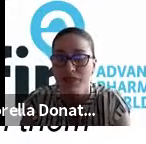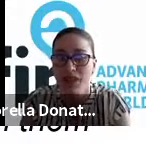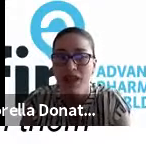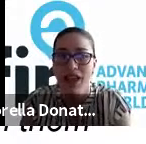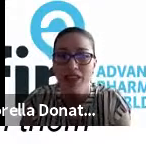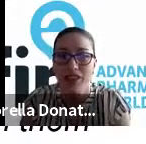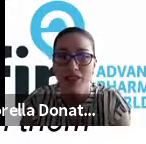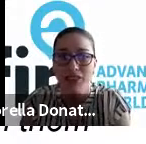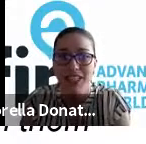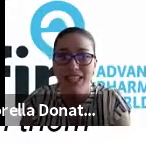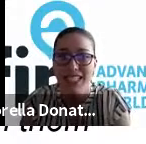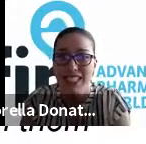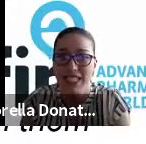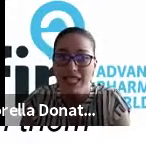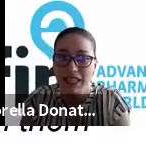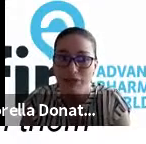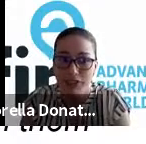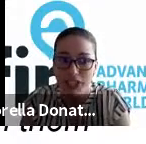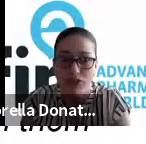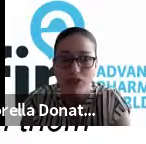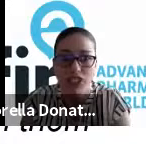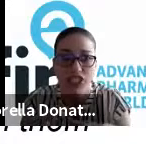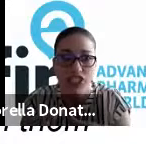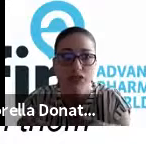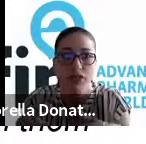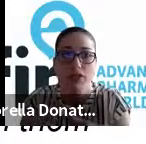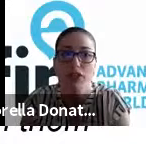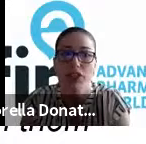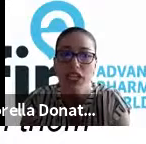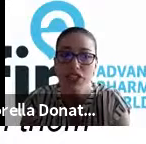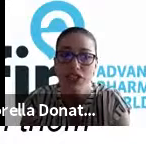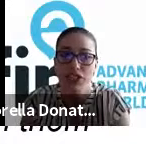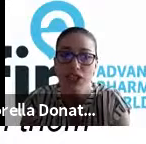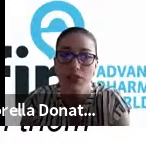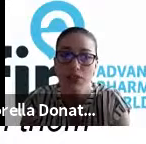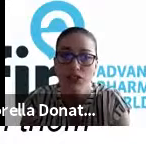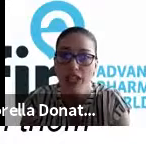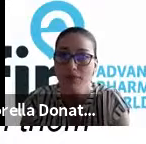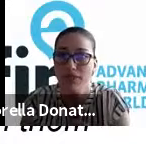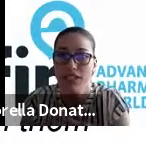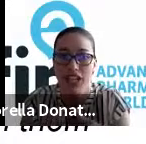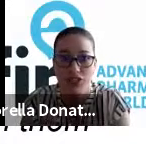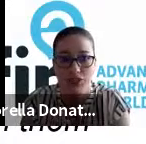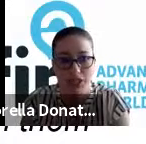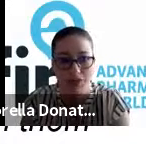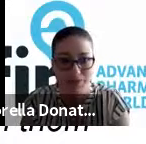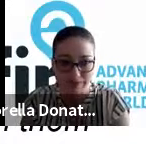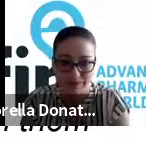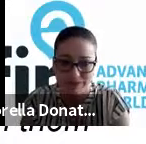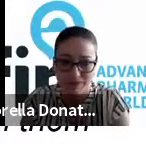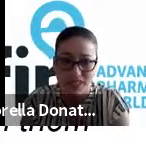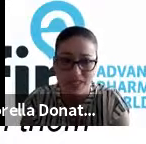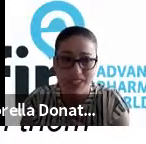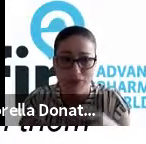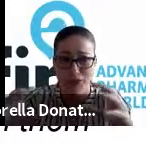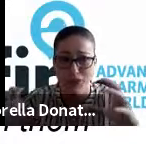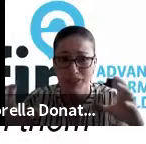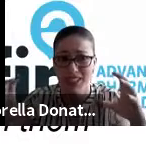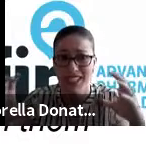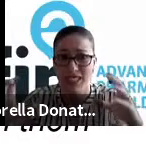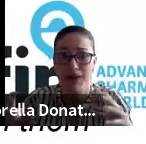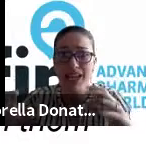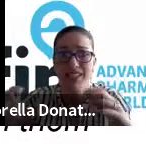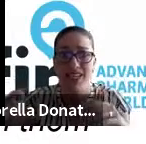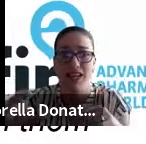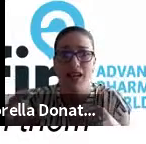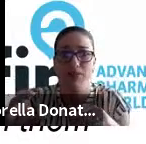language. Nevertheless, the visual and gestural communication come to them naturally.